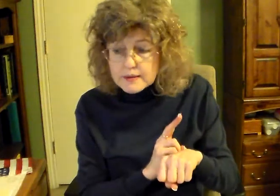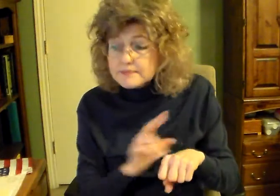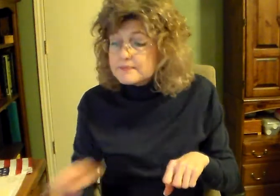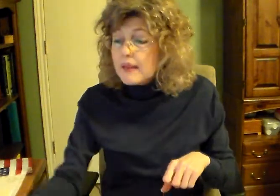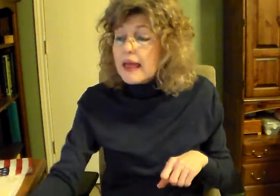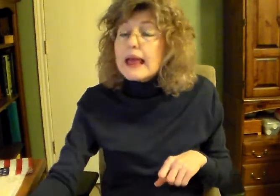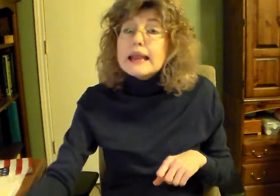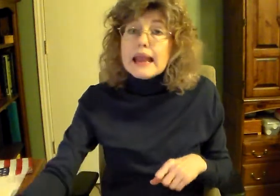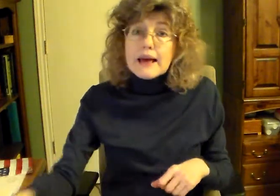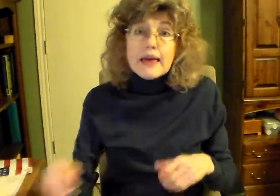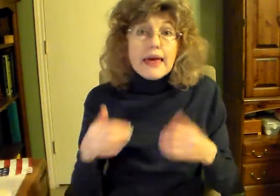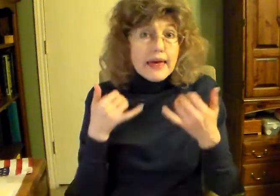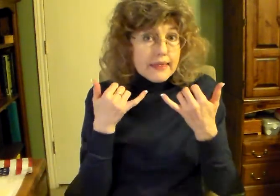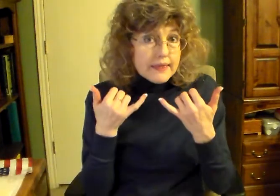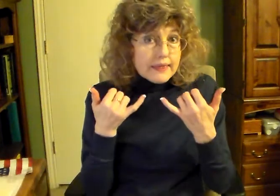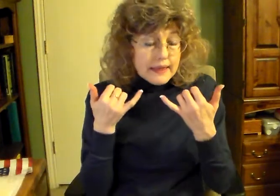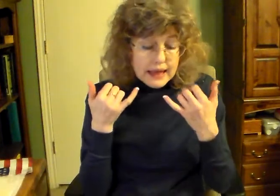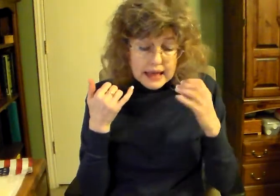chloroplasts. Chloroplasts